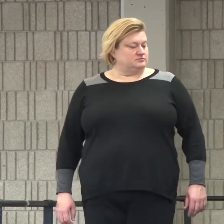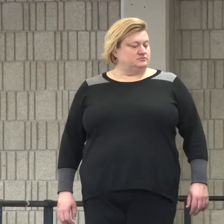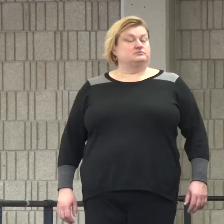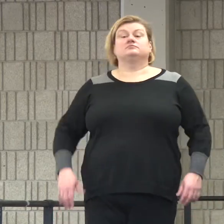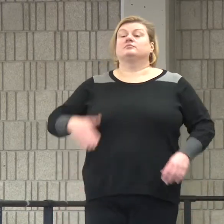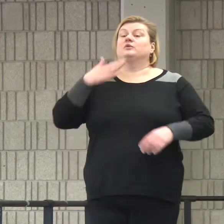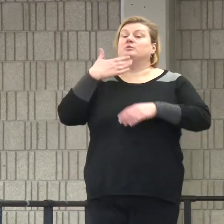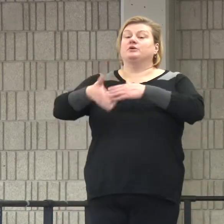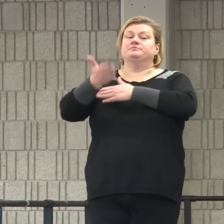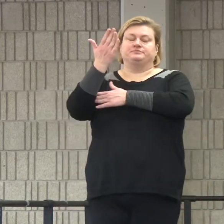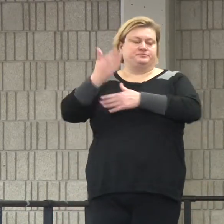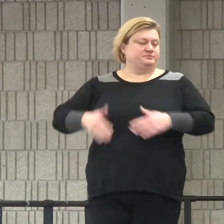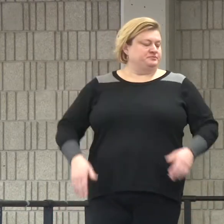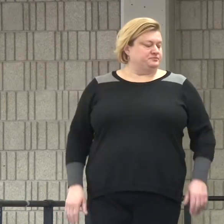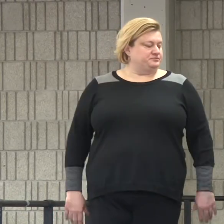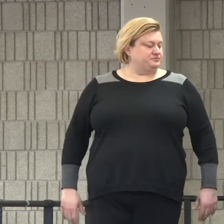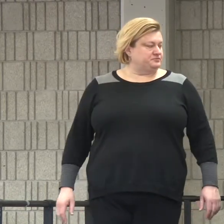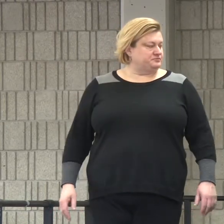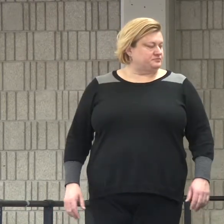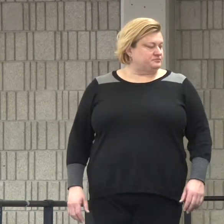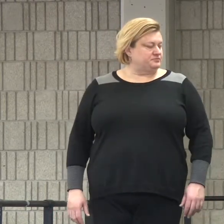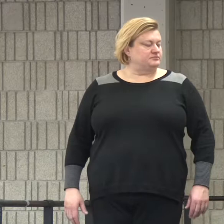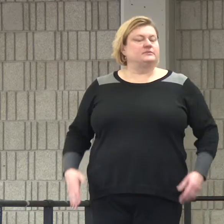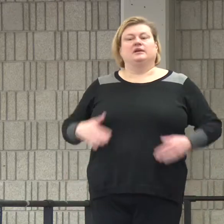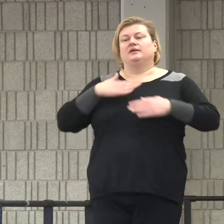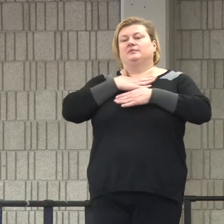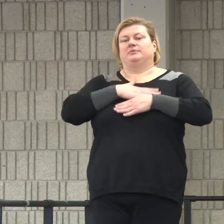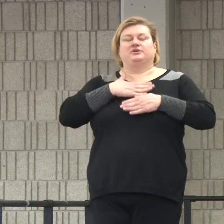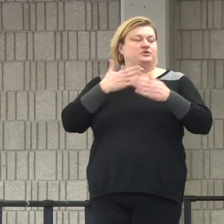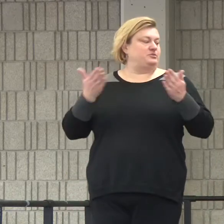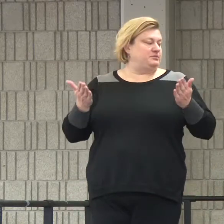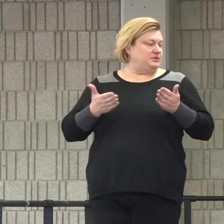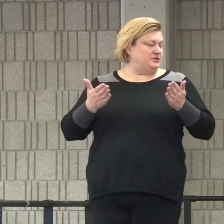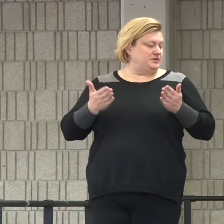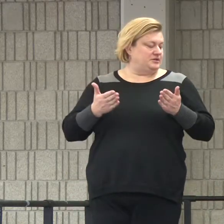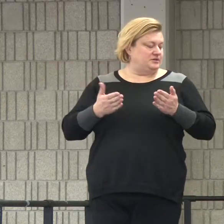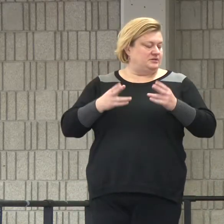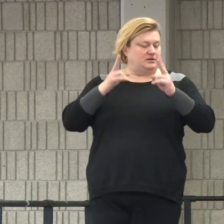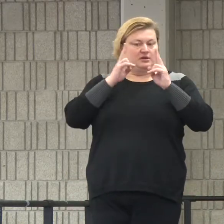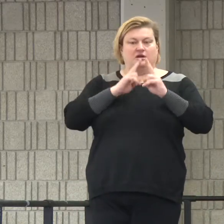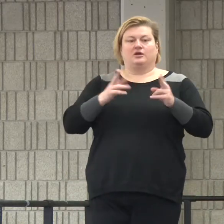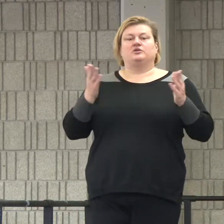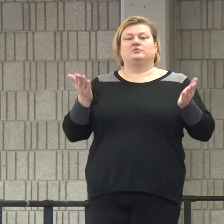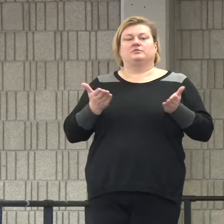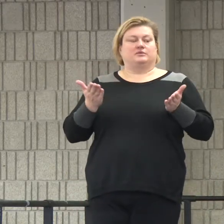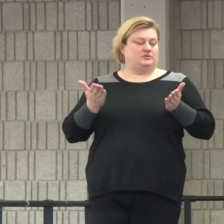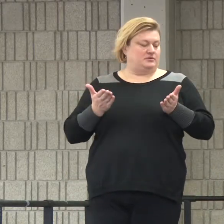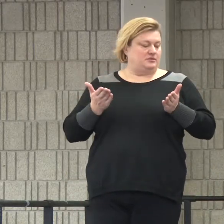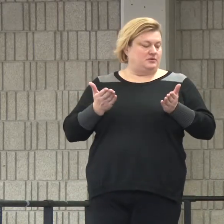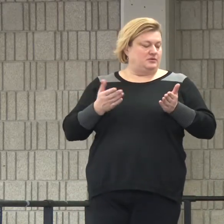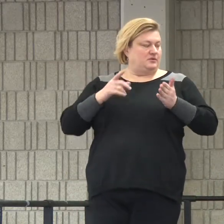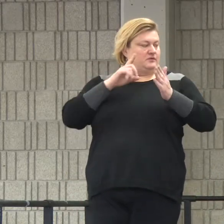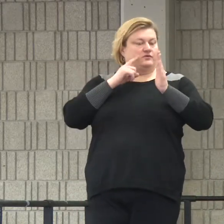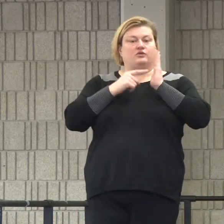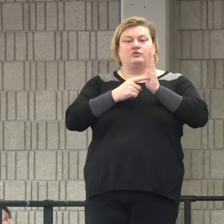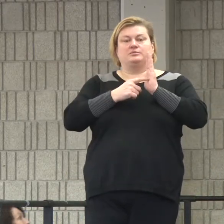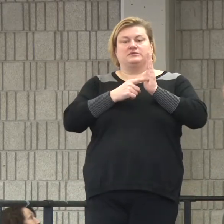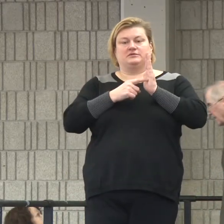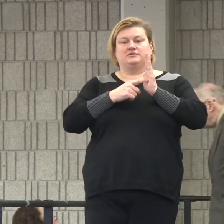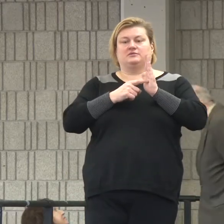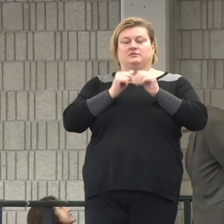Good morning. It's a pleasure to be here, an honor to be here and represent the Alumni